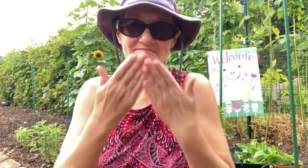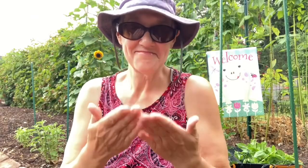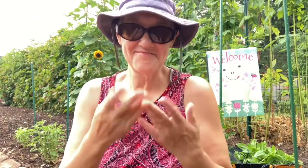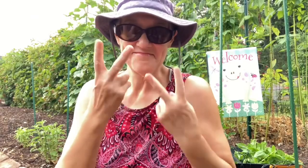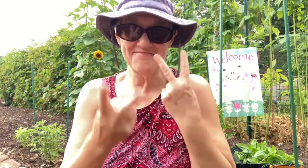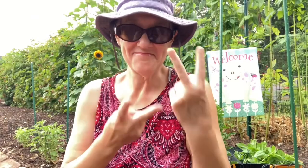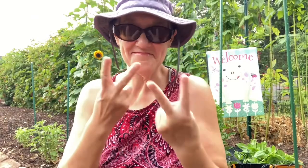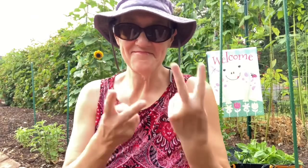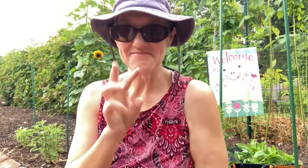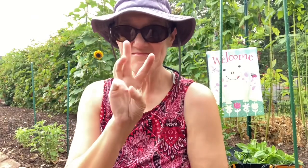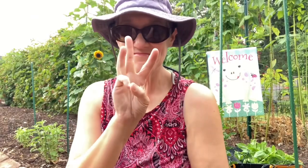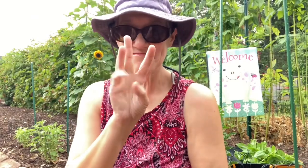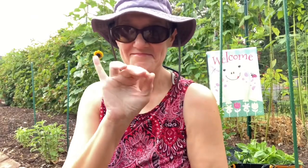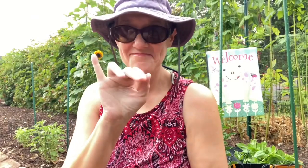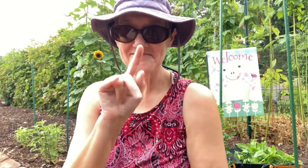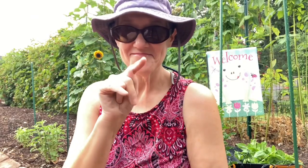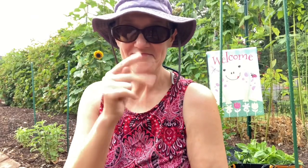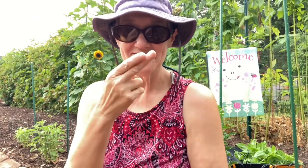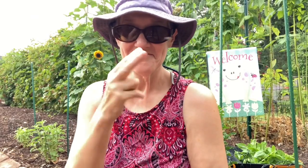Thank you for visiting Withrow